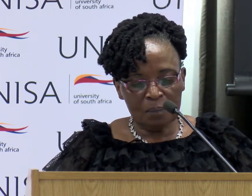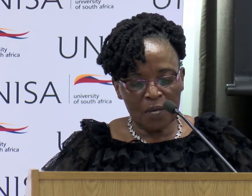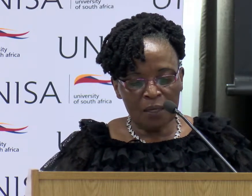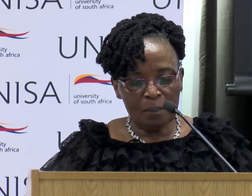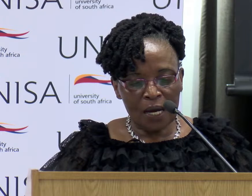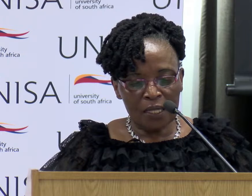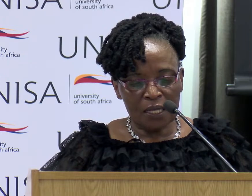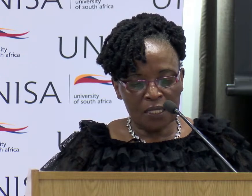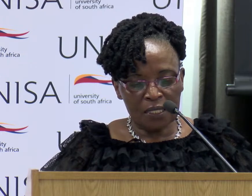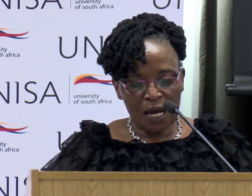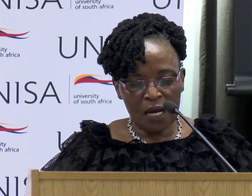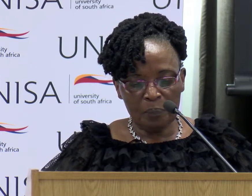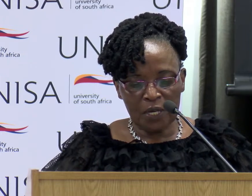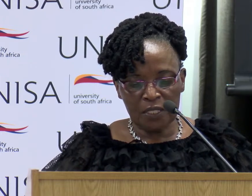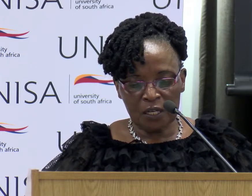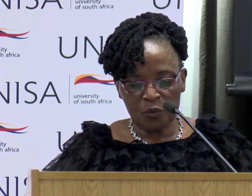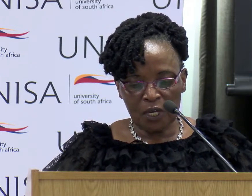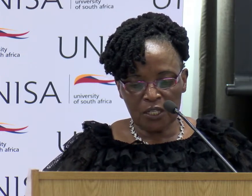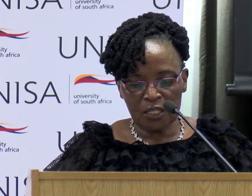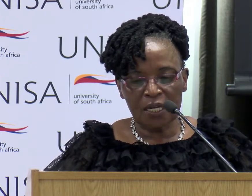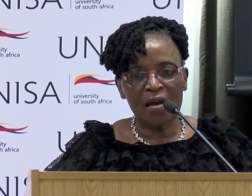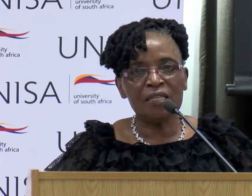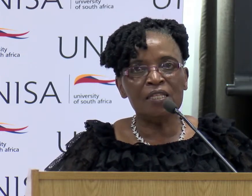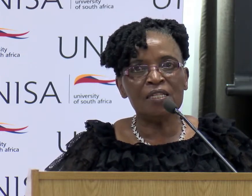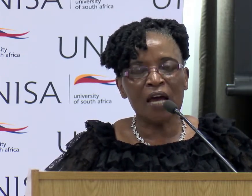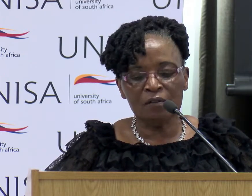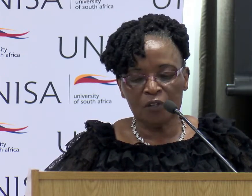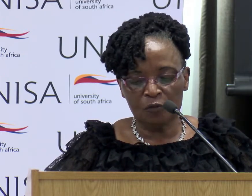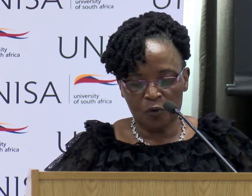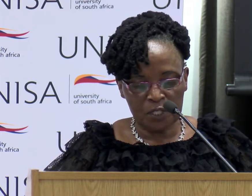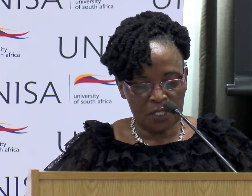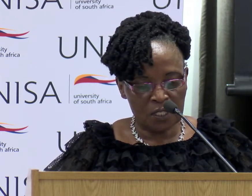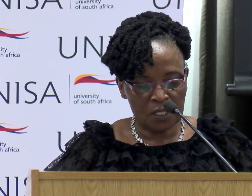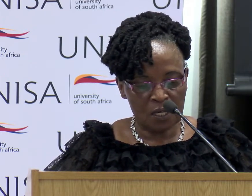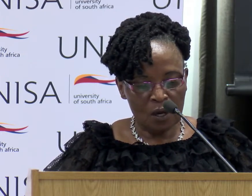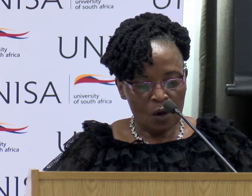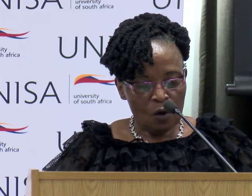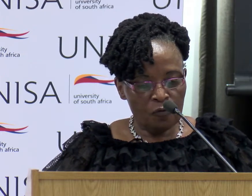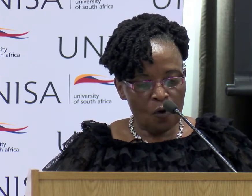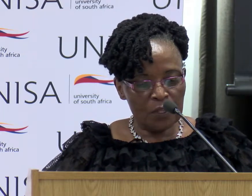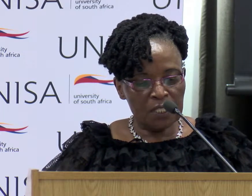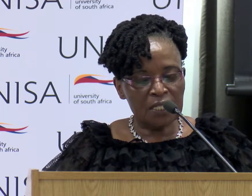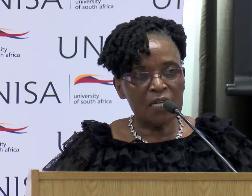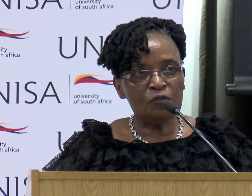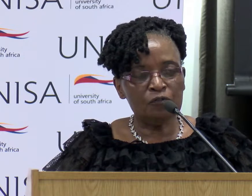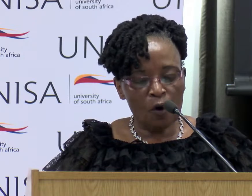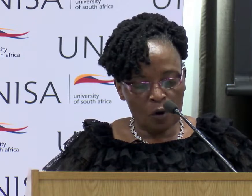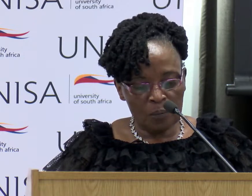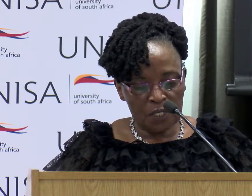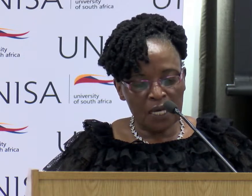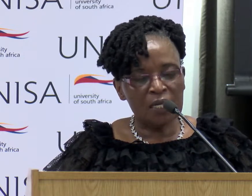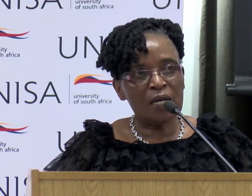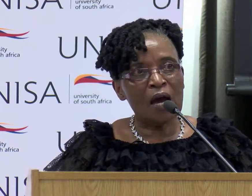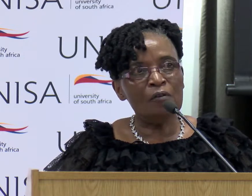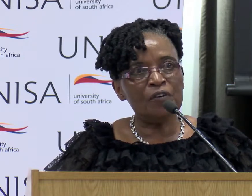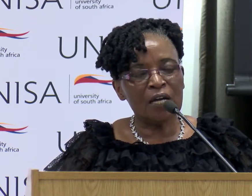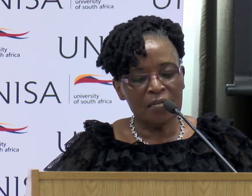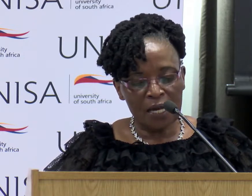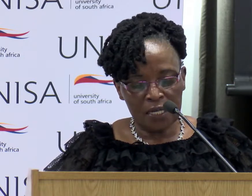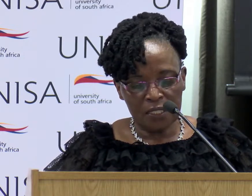Multilingualism and mother tongue-based education are the driving forces for the transformed